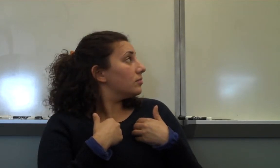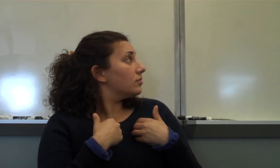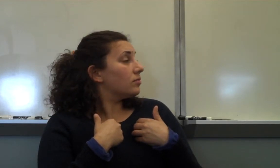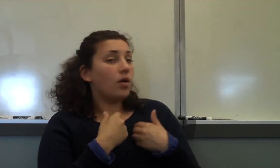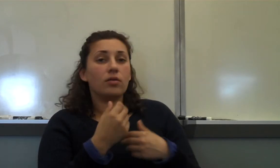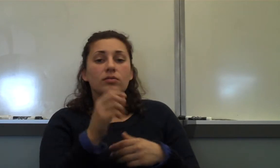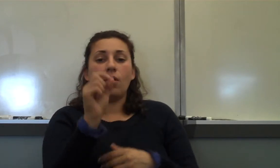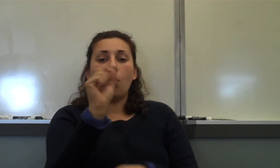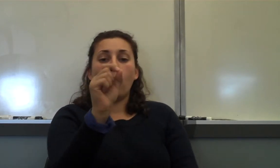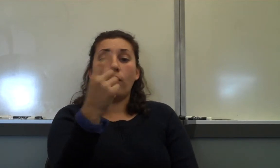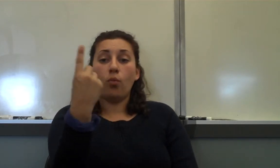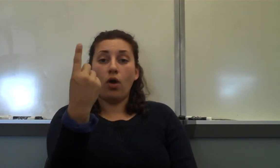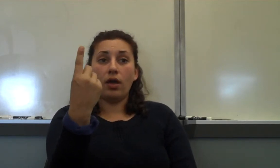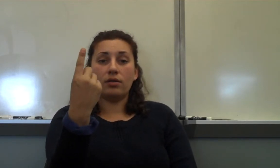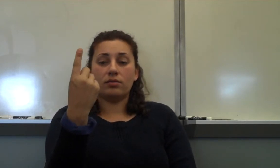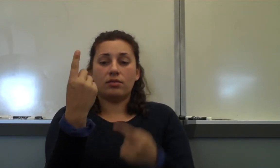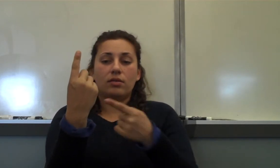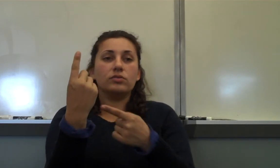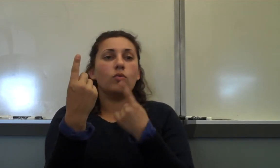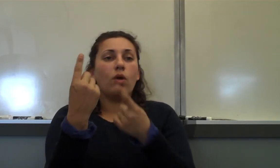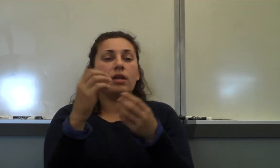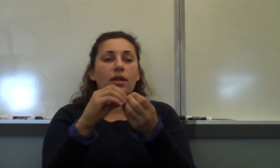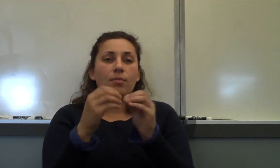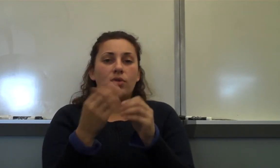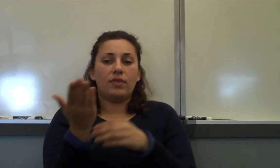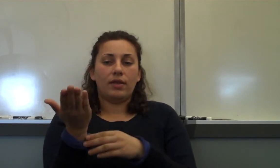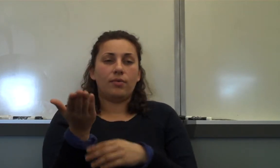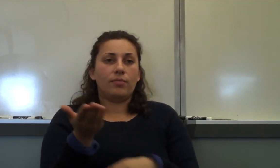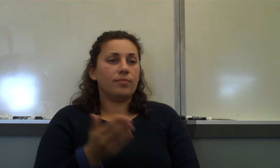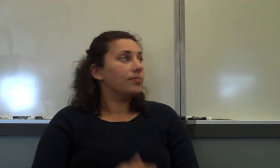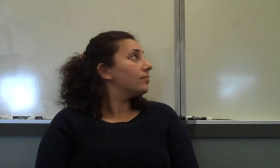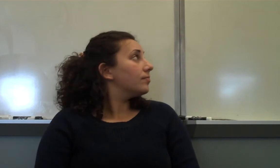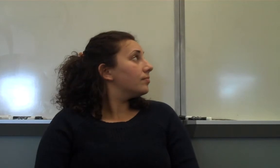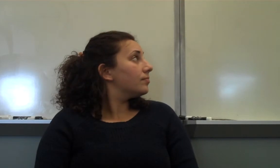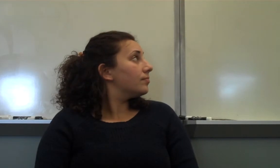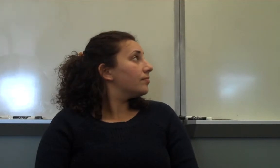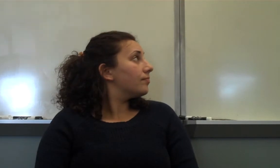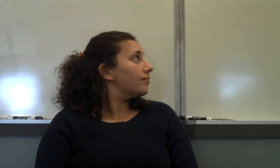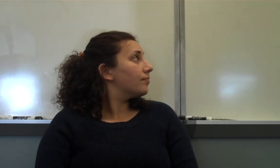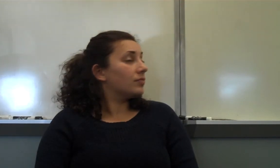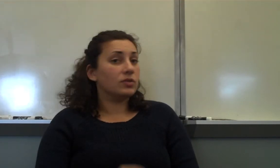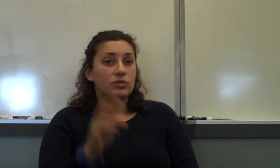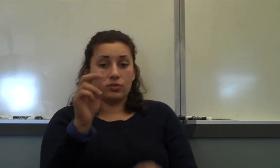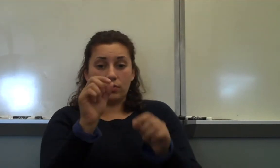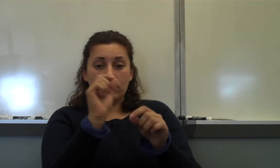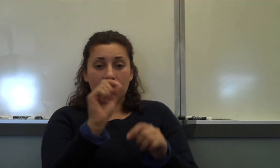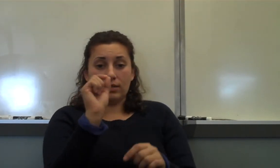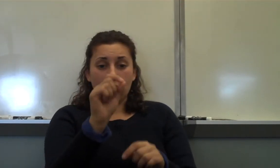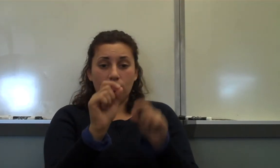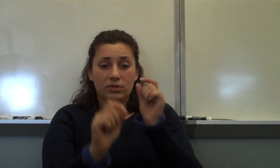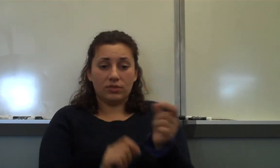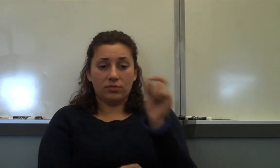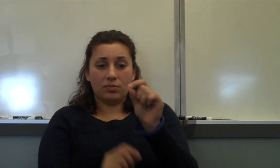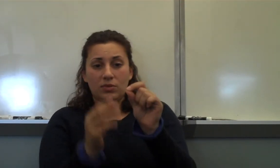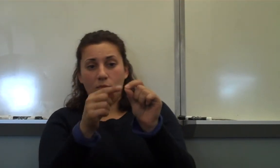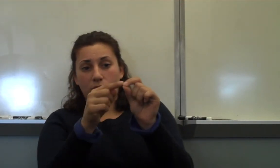in the power of 10, of 1/10 rather. You got 1 digit to the right of the decimal point in the power of 1/10.